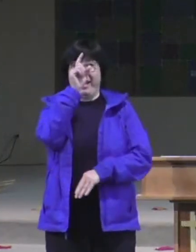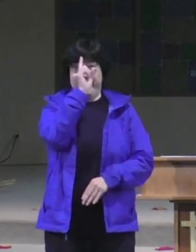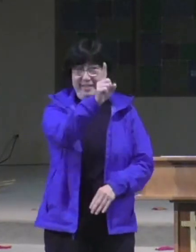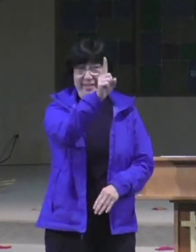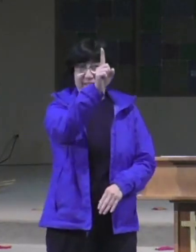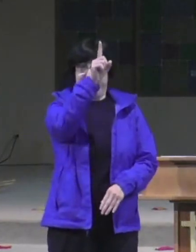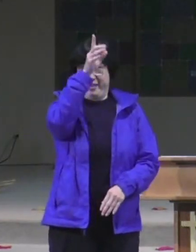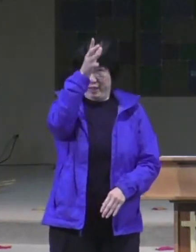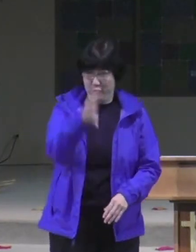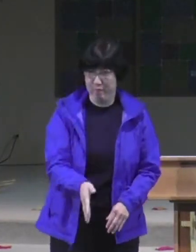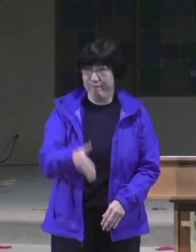Joshua